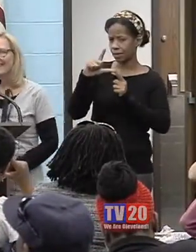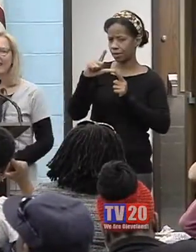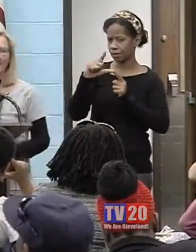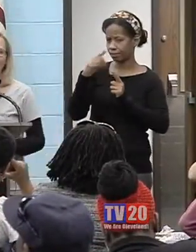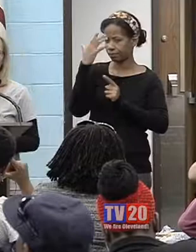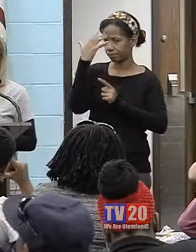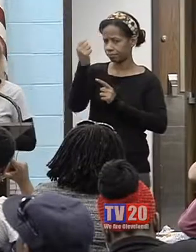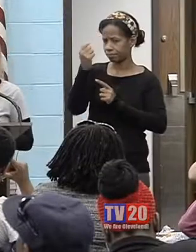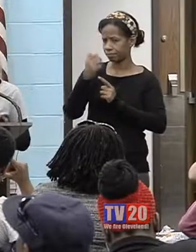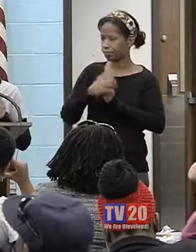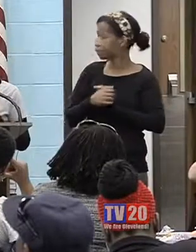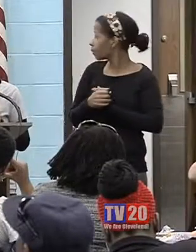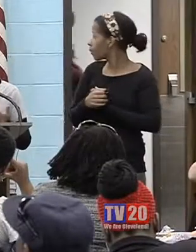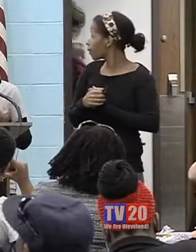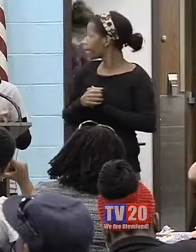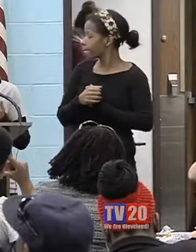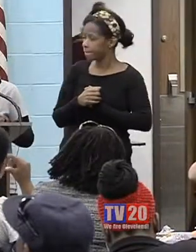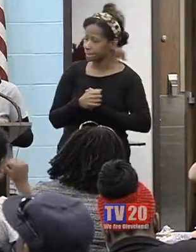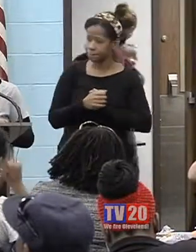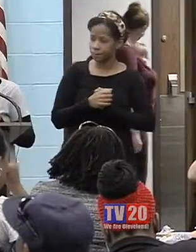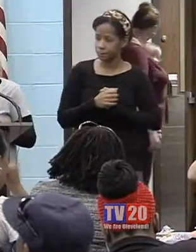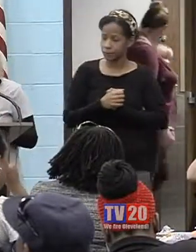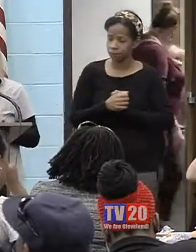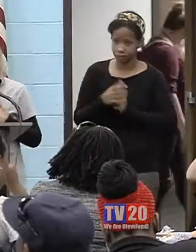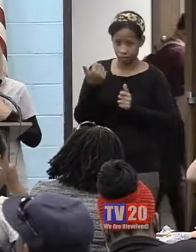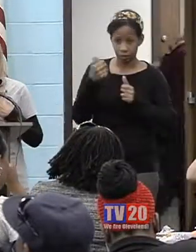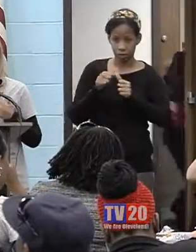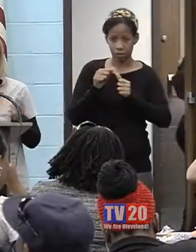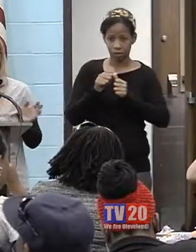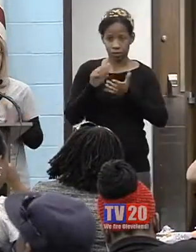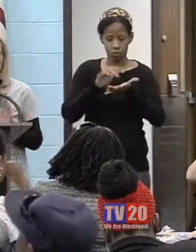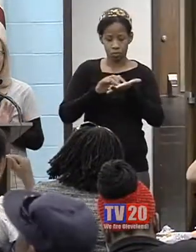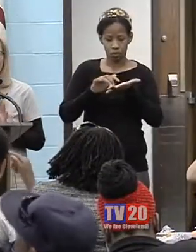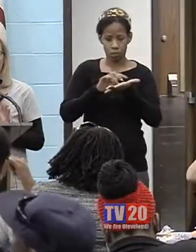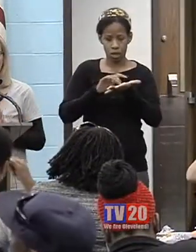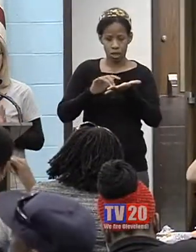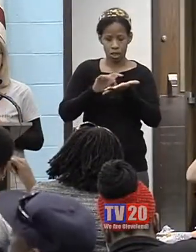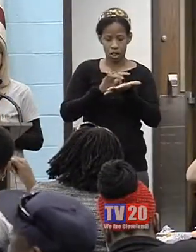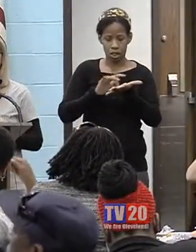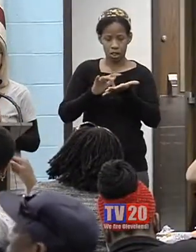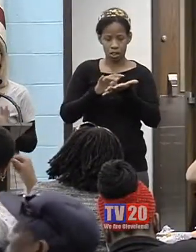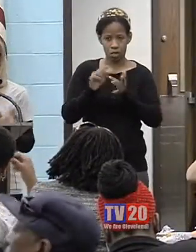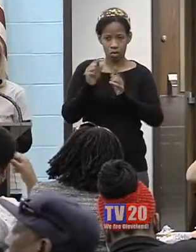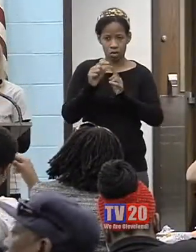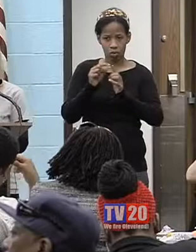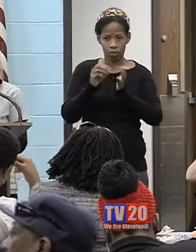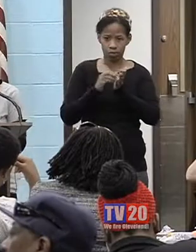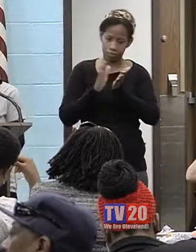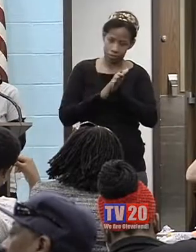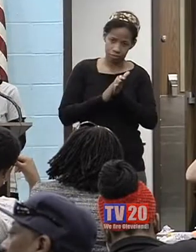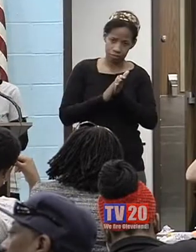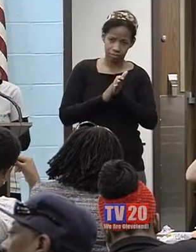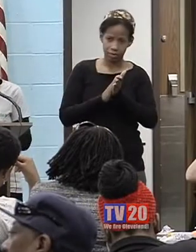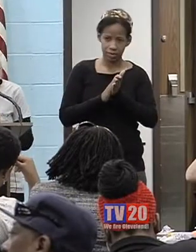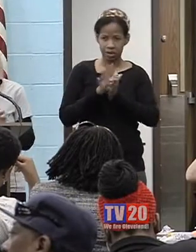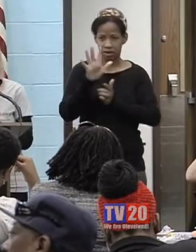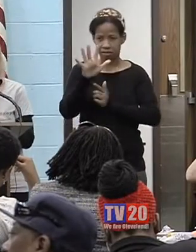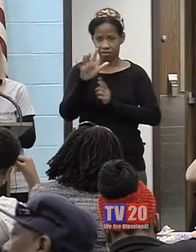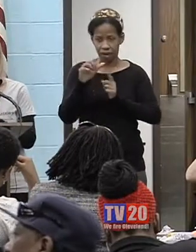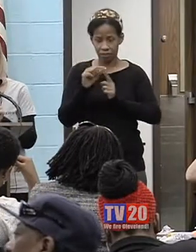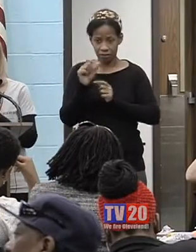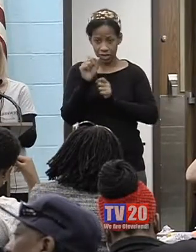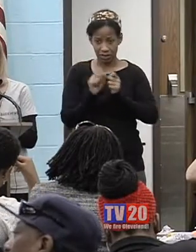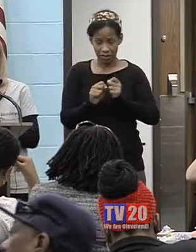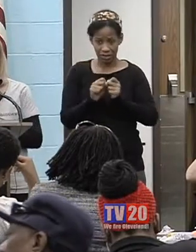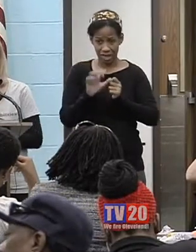Yes, I talk about it in Braille. No, I don't think any word should be any longer than 5 letters, because by the